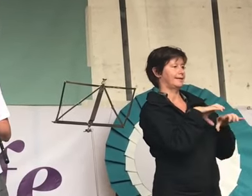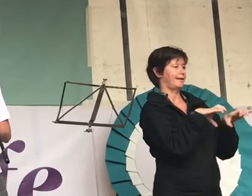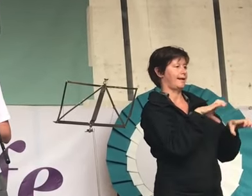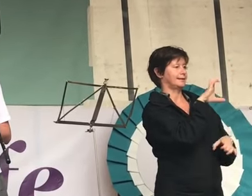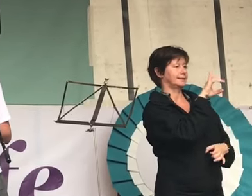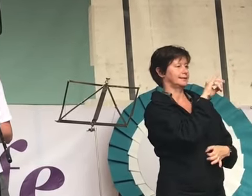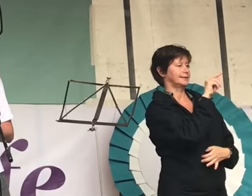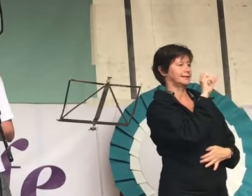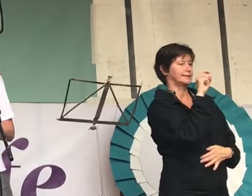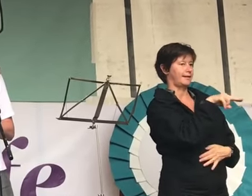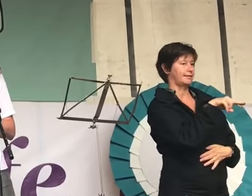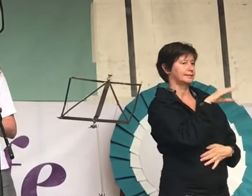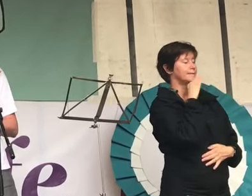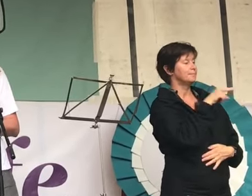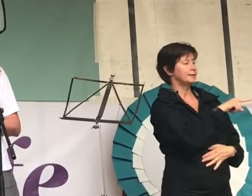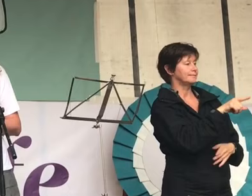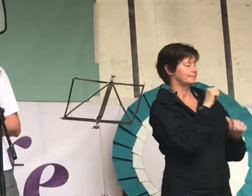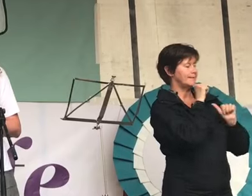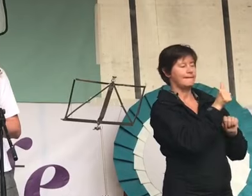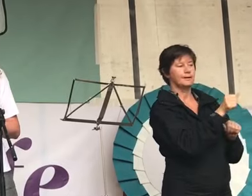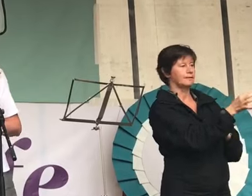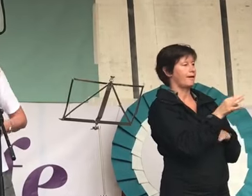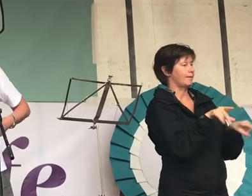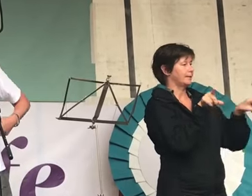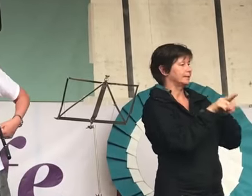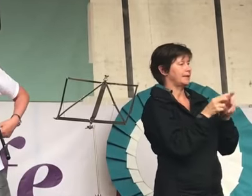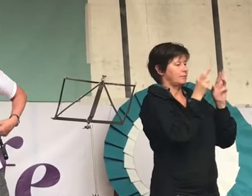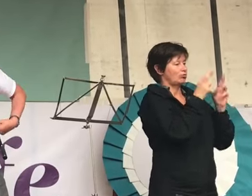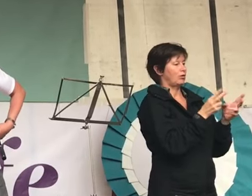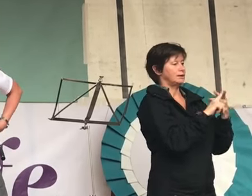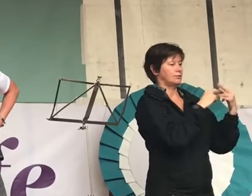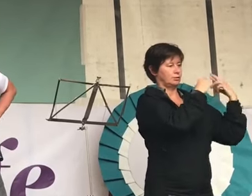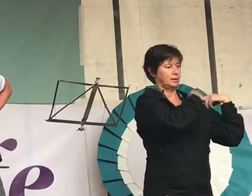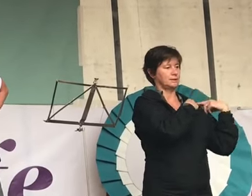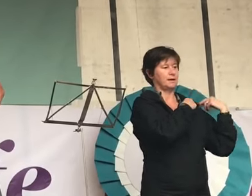responsibilities as all other citizens.